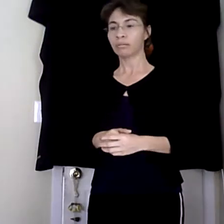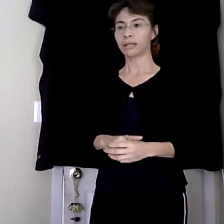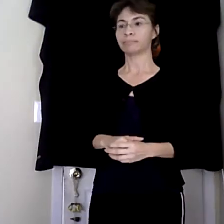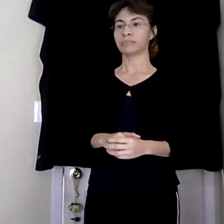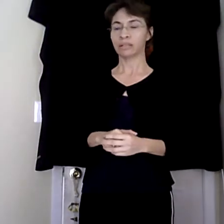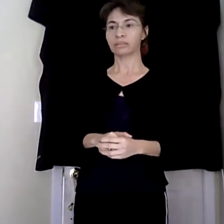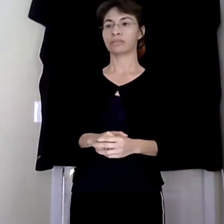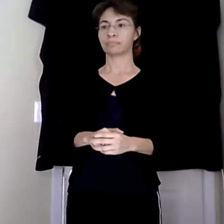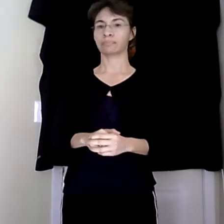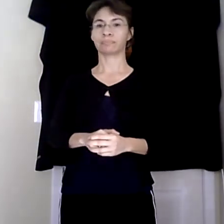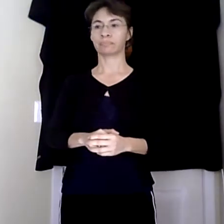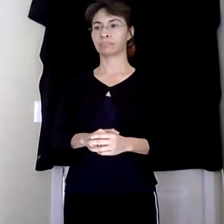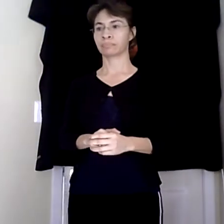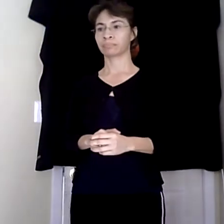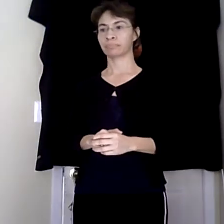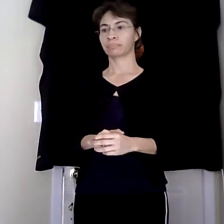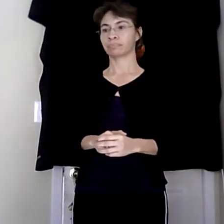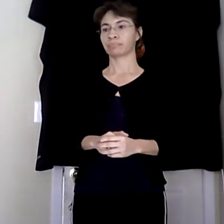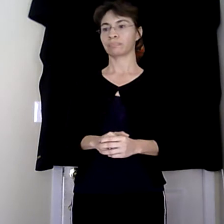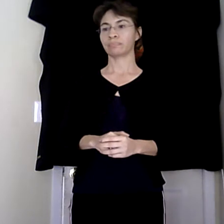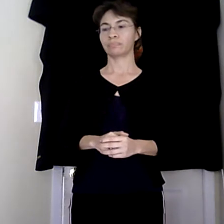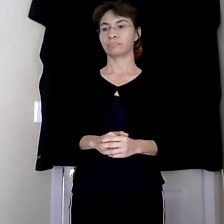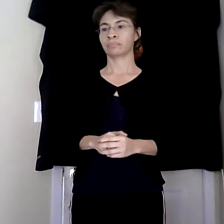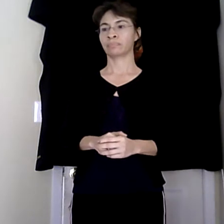Okay, Okay, sounds good. that sounds good.